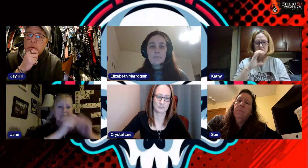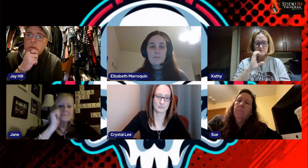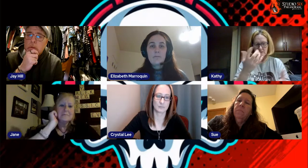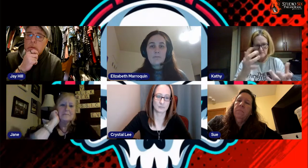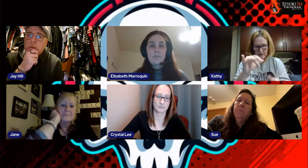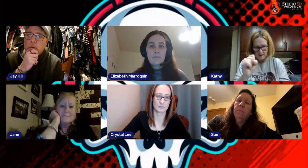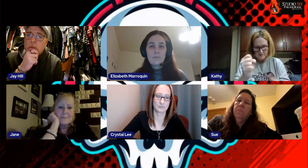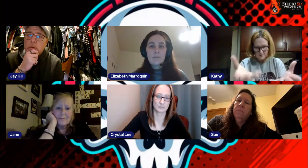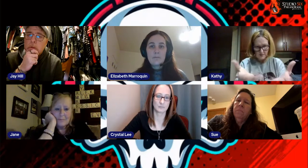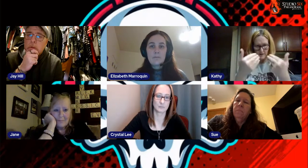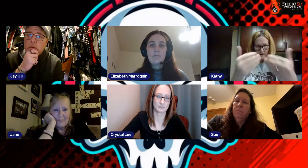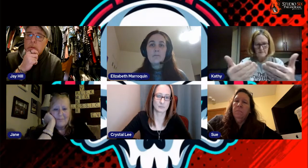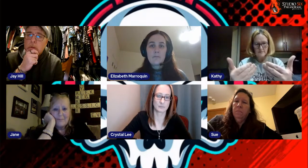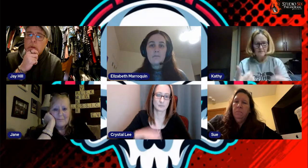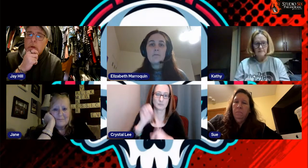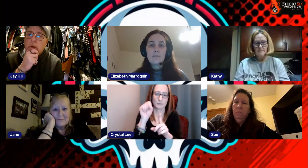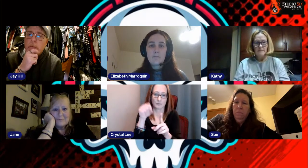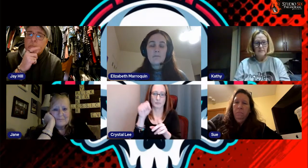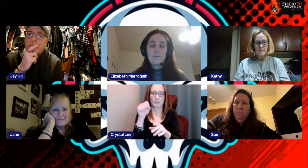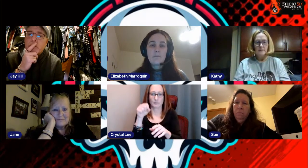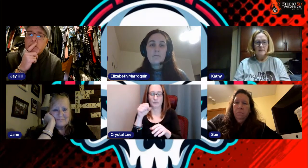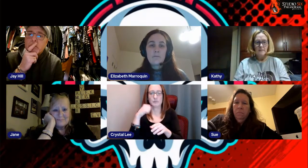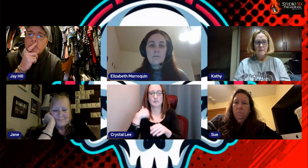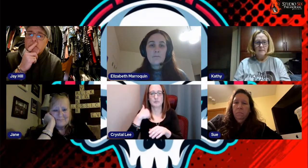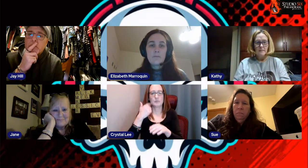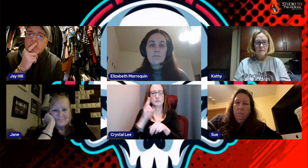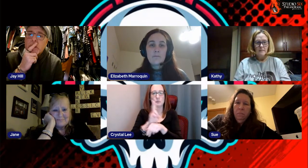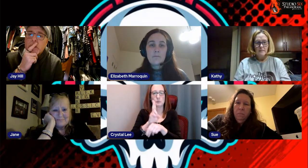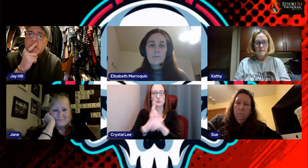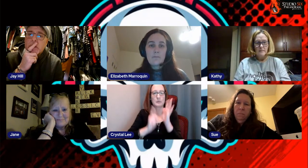And Crystal said yes. Bad.